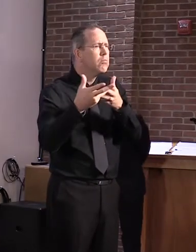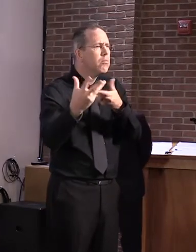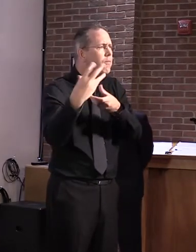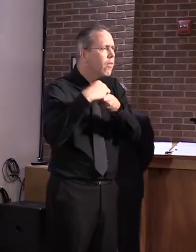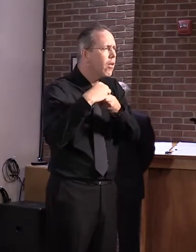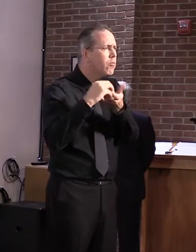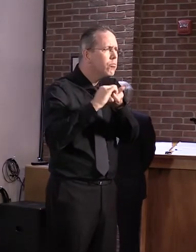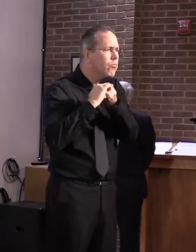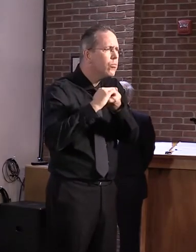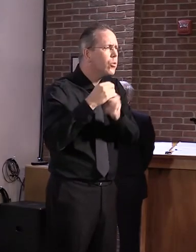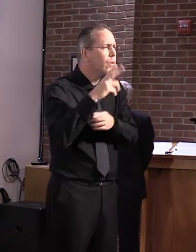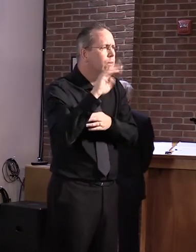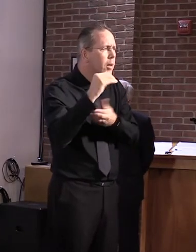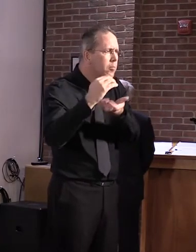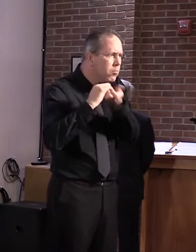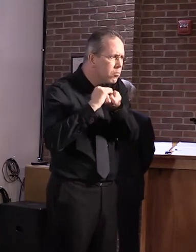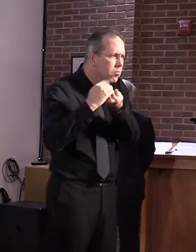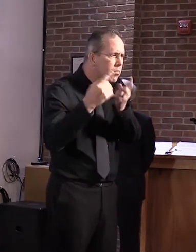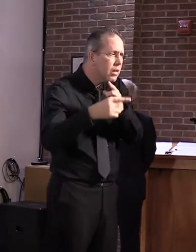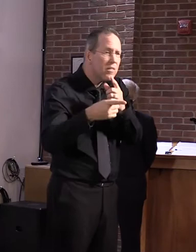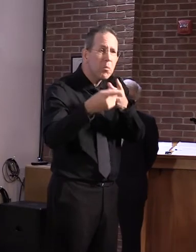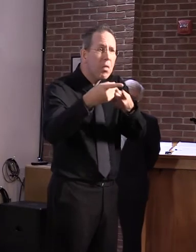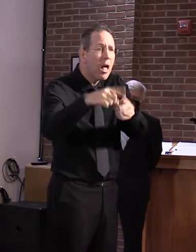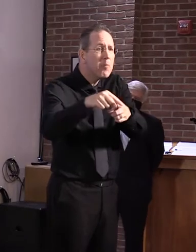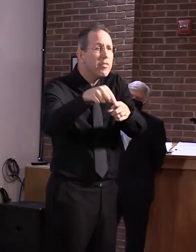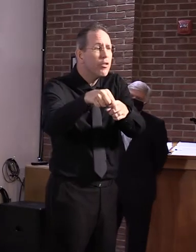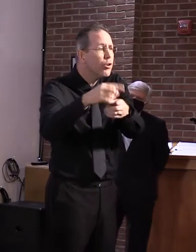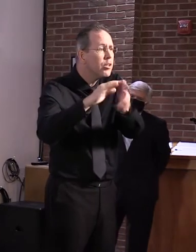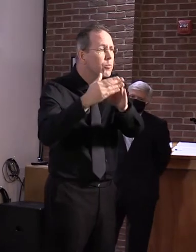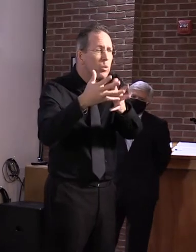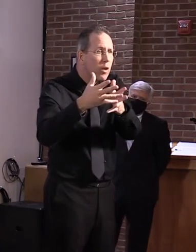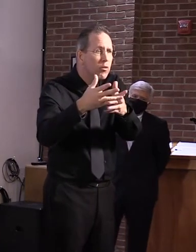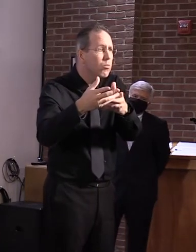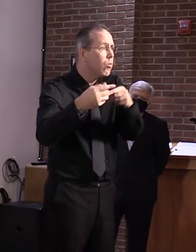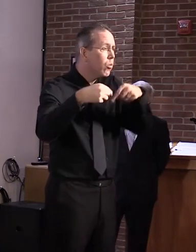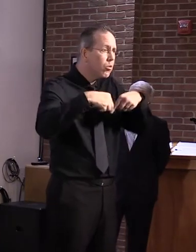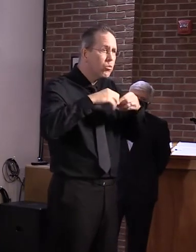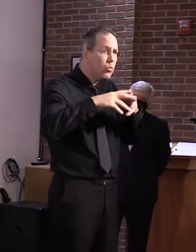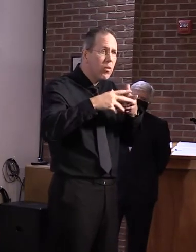these incidences any way we can. Thank you.